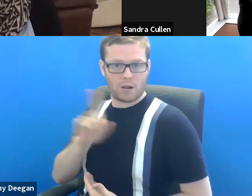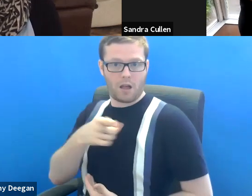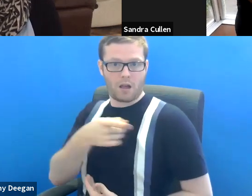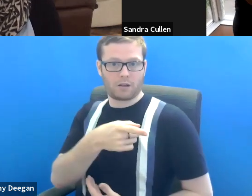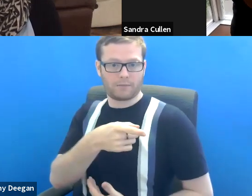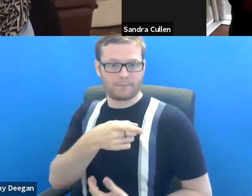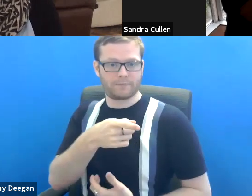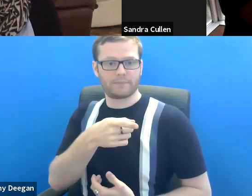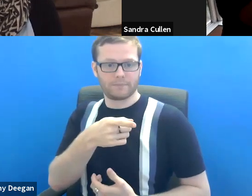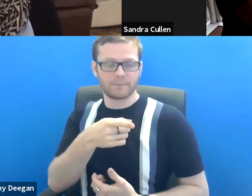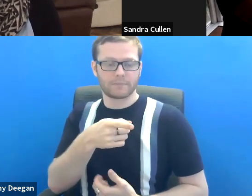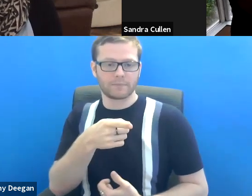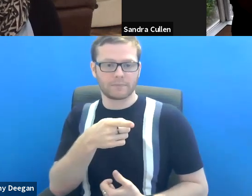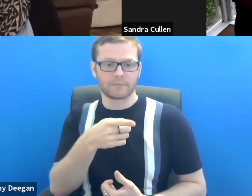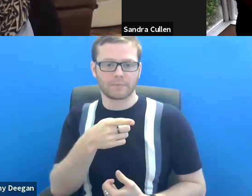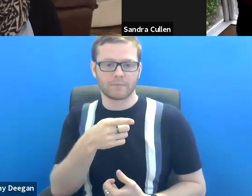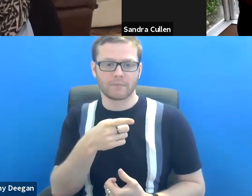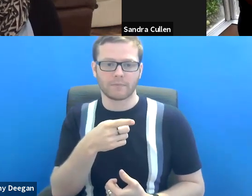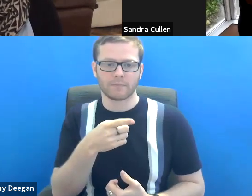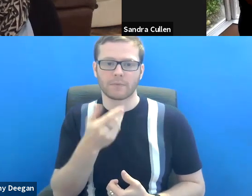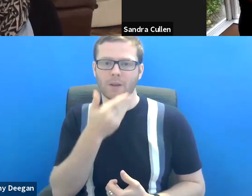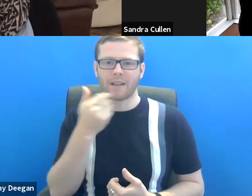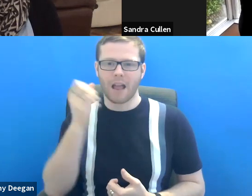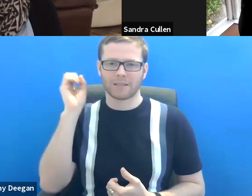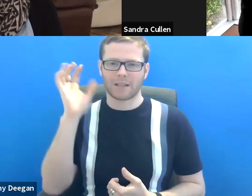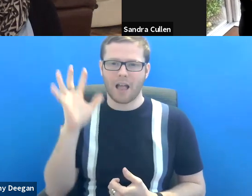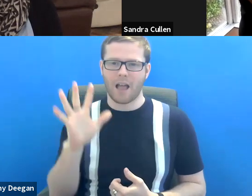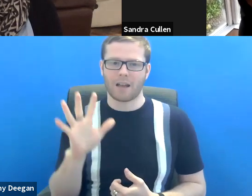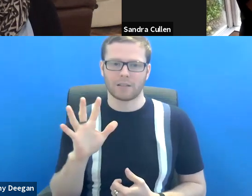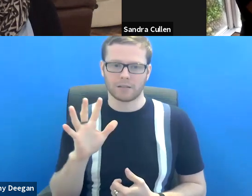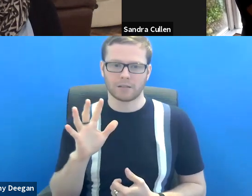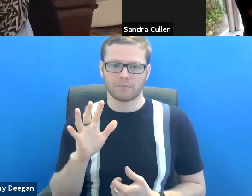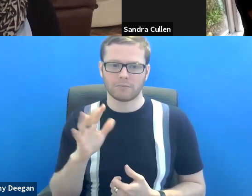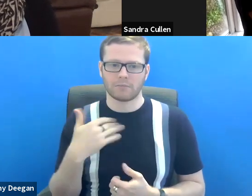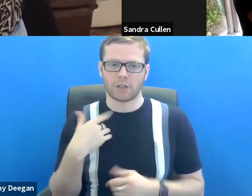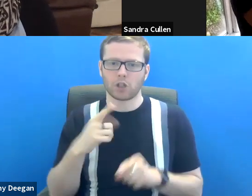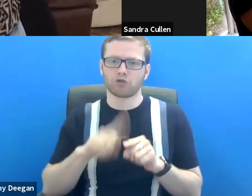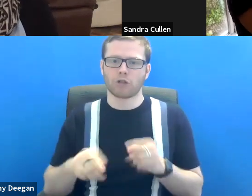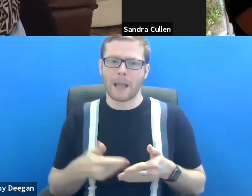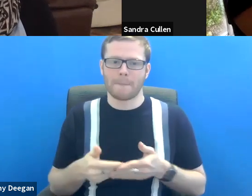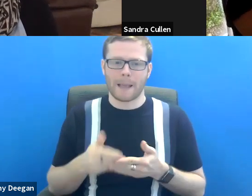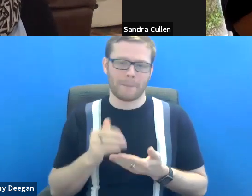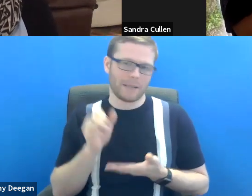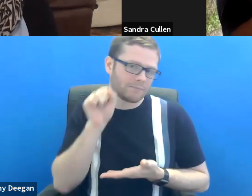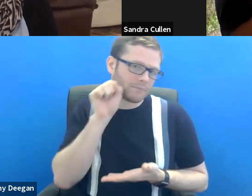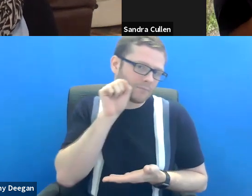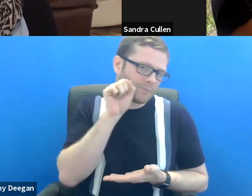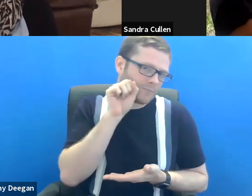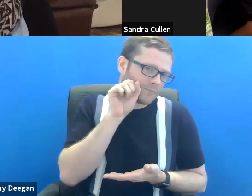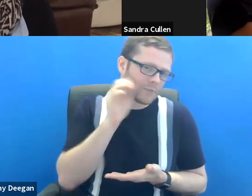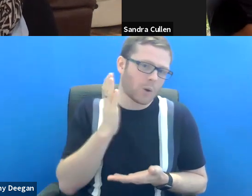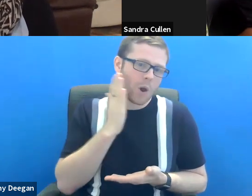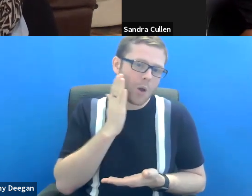And like this, you get nice light, okay? And I will try to get baby as close to me as possible